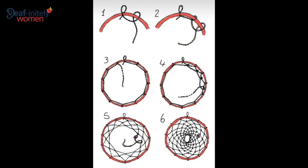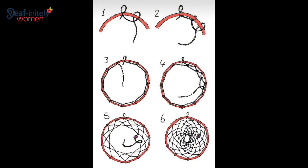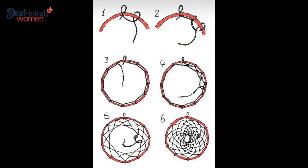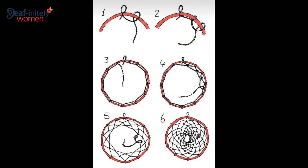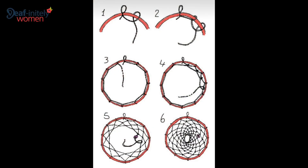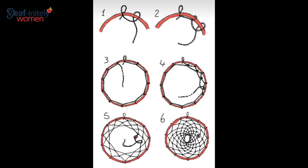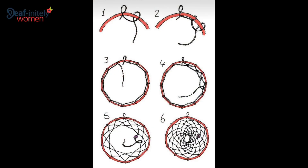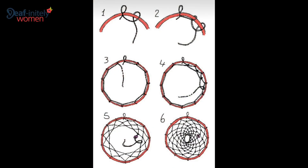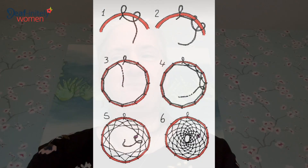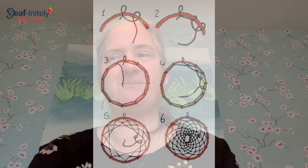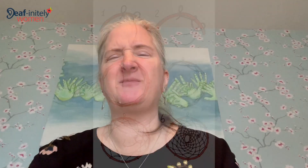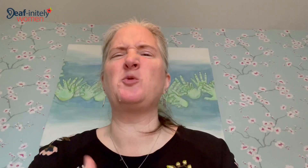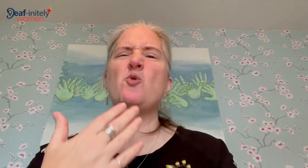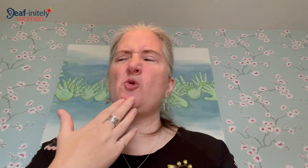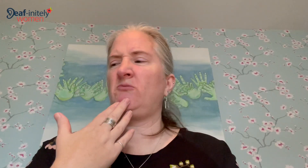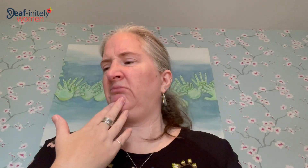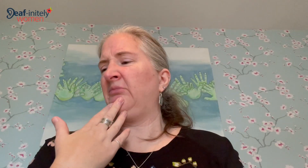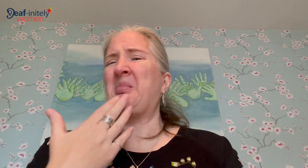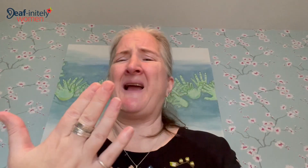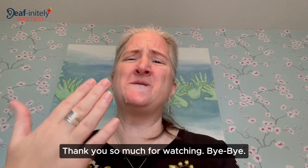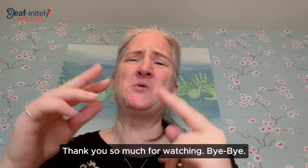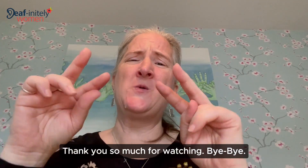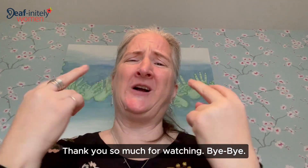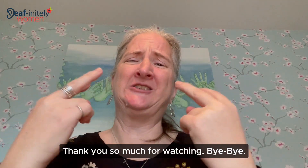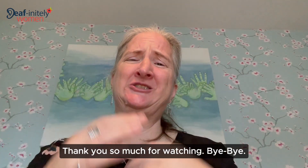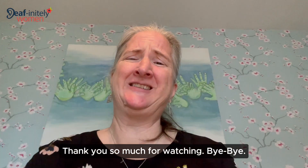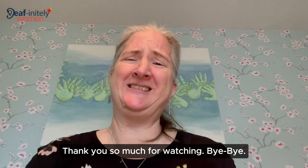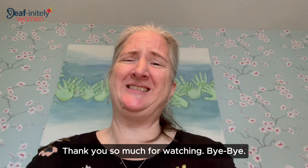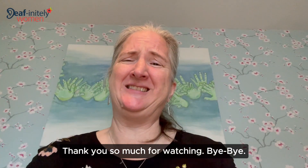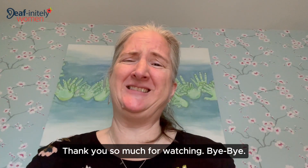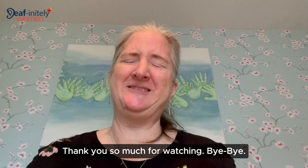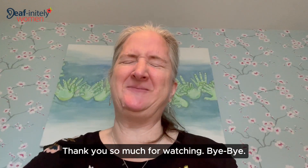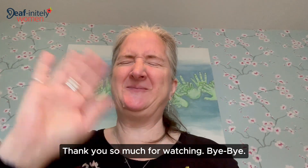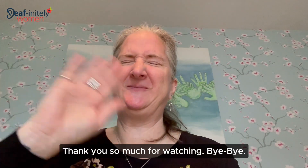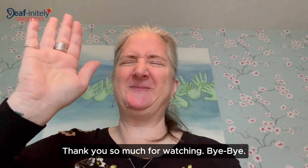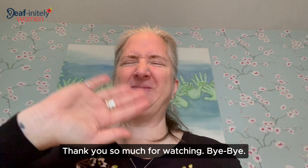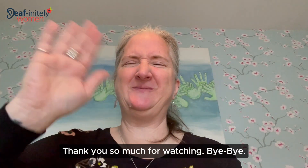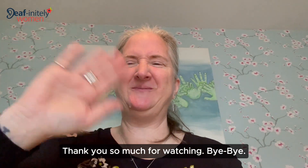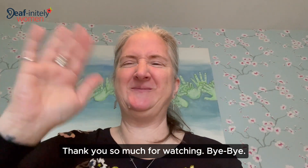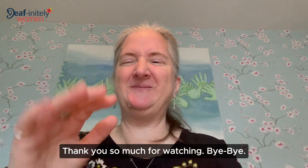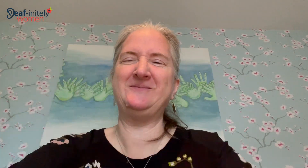Thank you so much for watching. Bye bye.